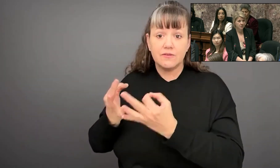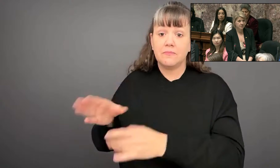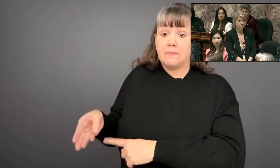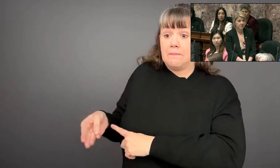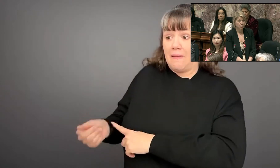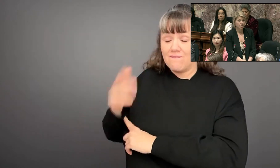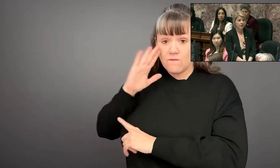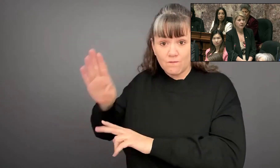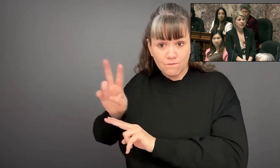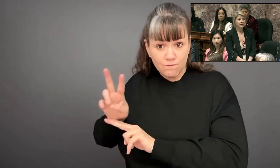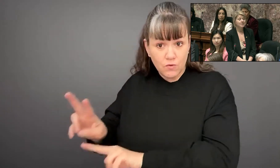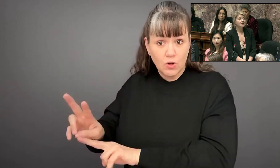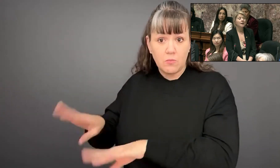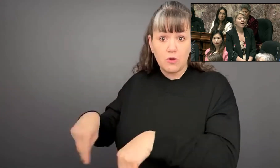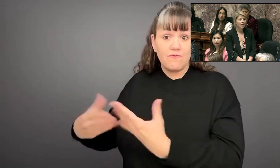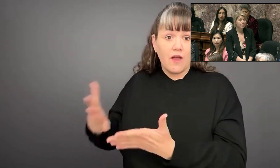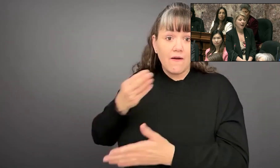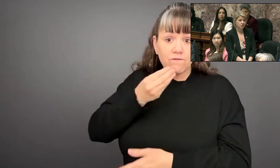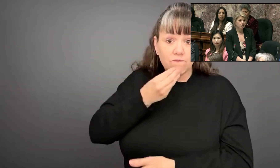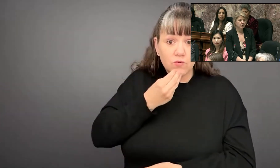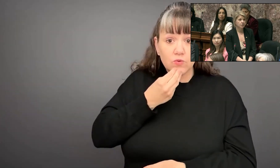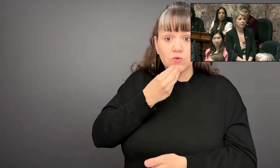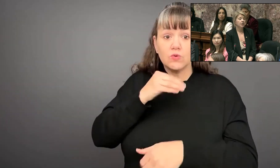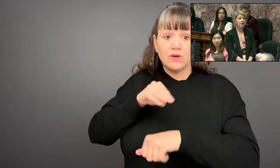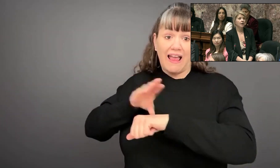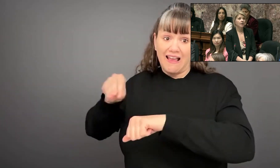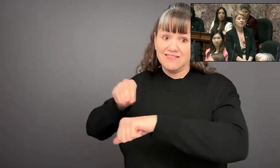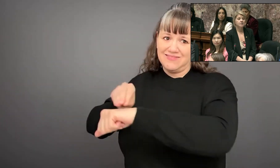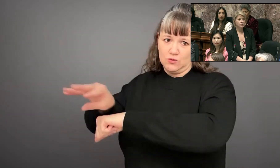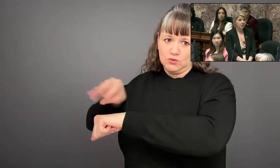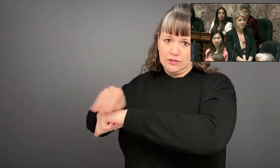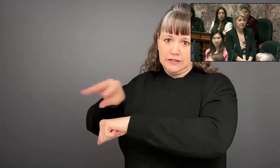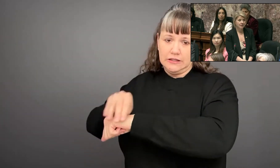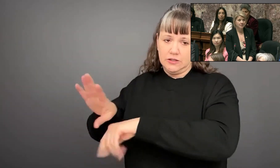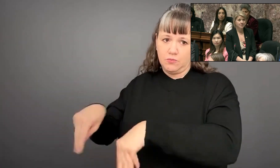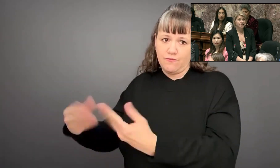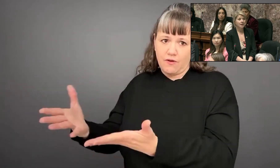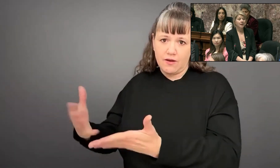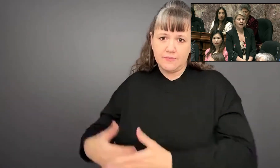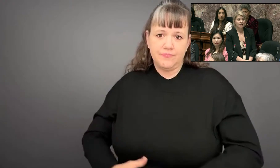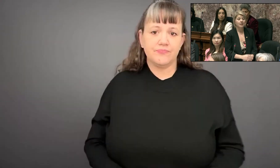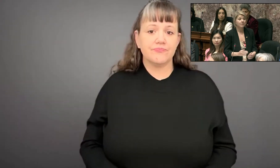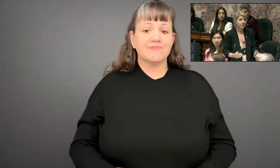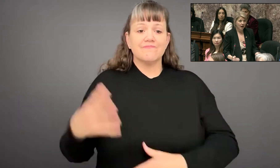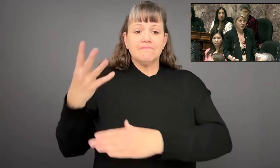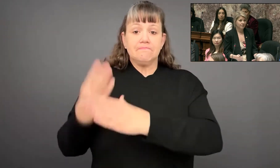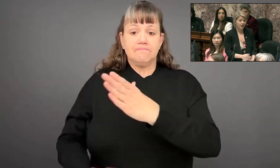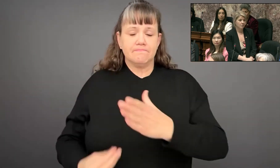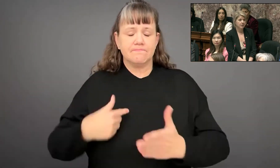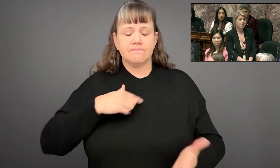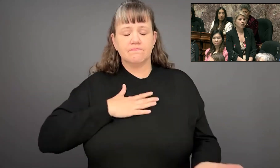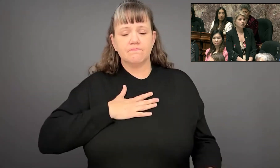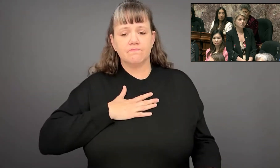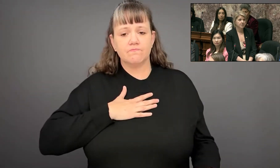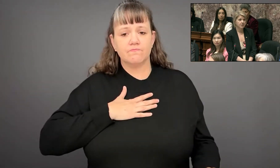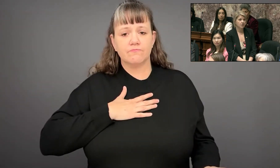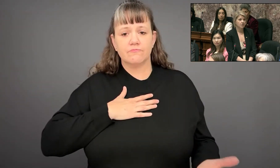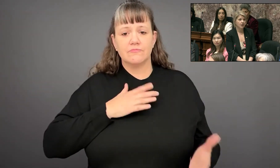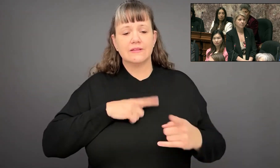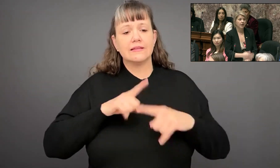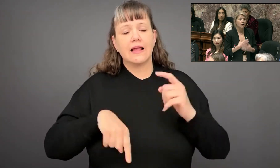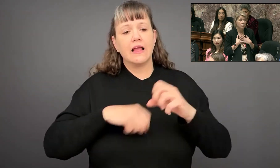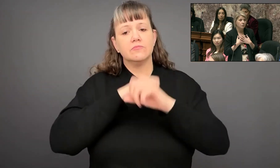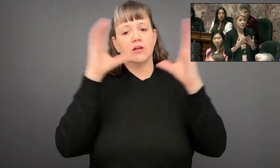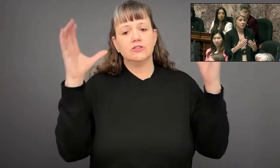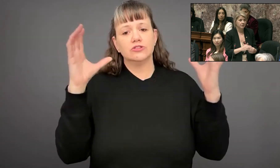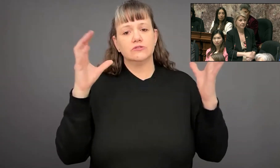and counseling support. This is an unimaginable circumstance for any family, Honourable Speaker,